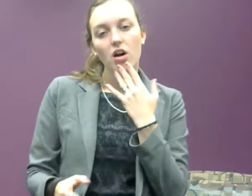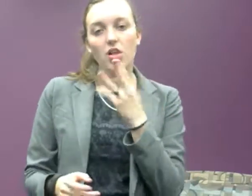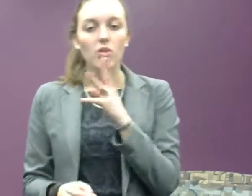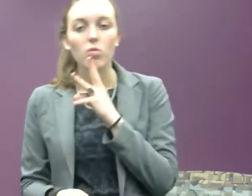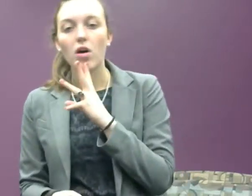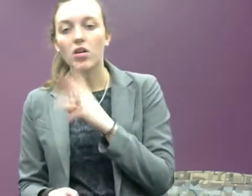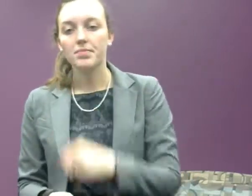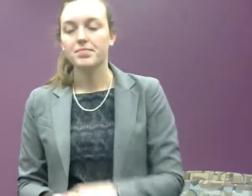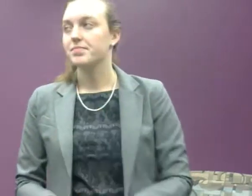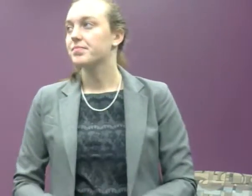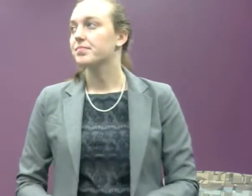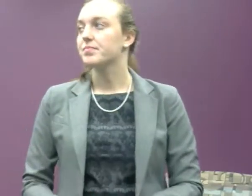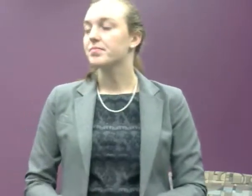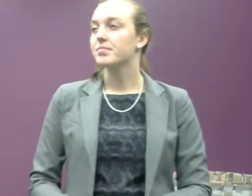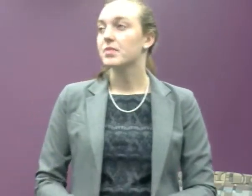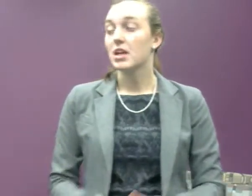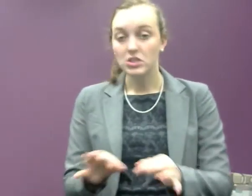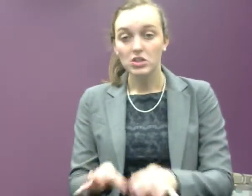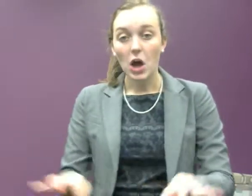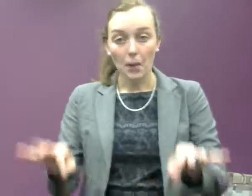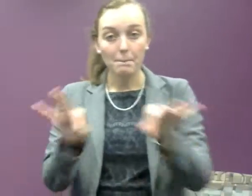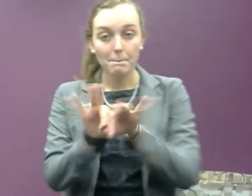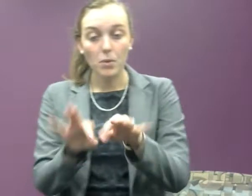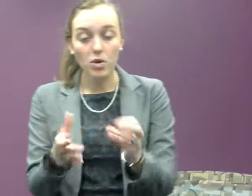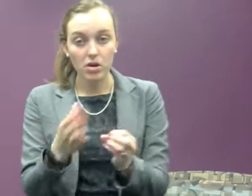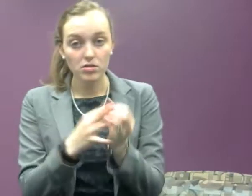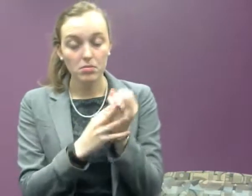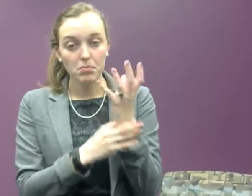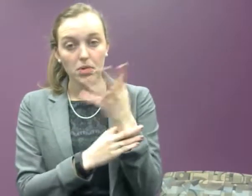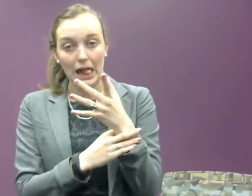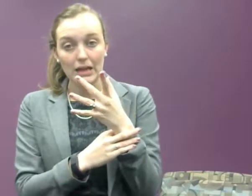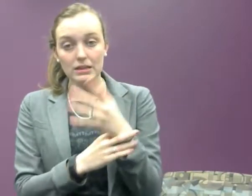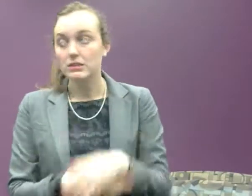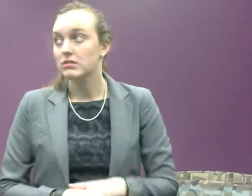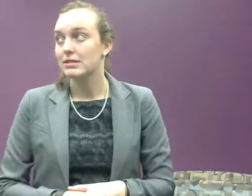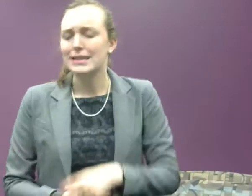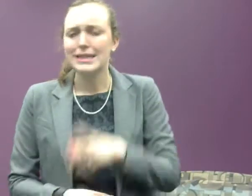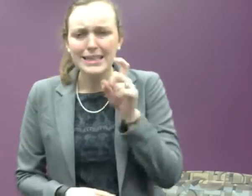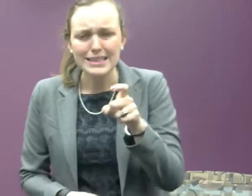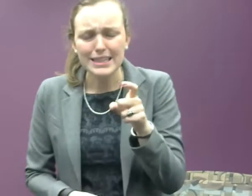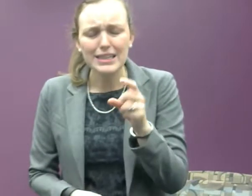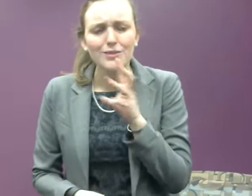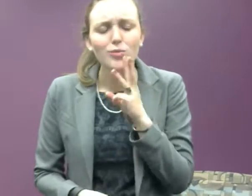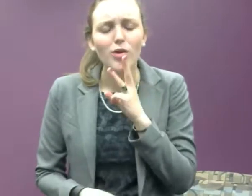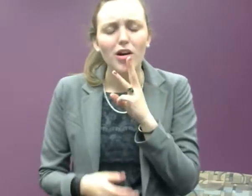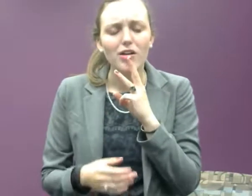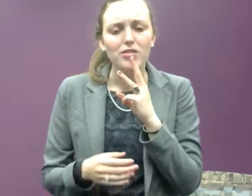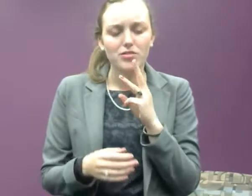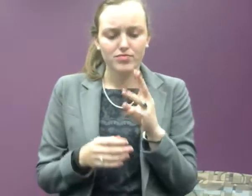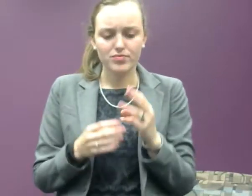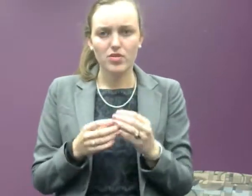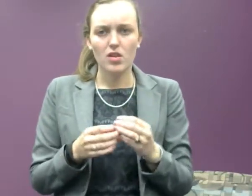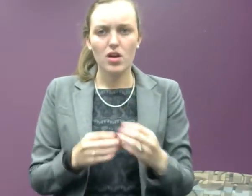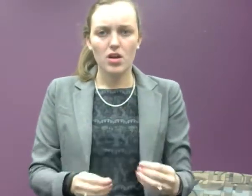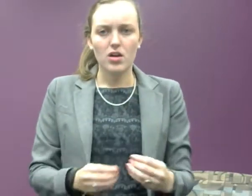really important to plants, because plants need to get water up their roots. And they don't have any pumps down in the ground pumping it